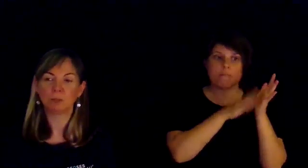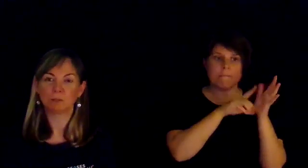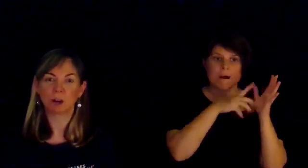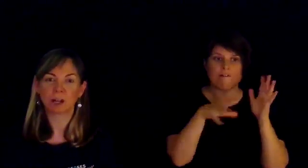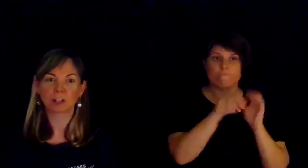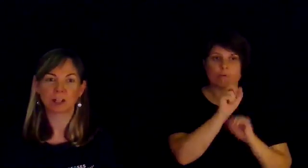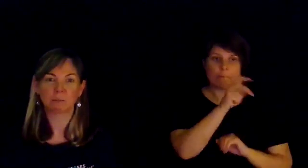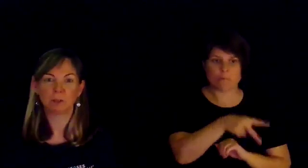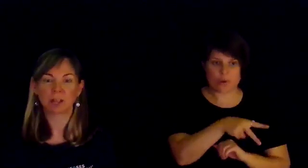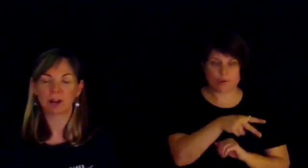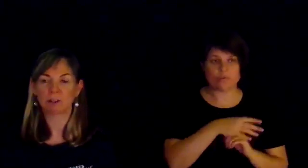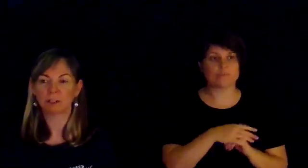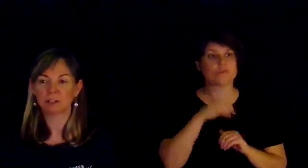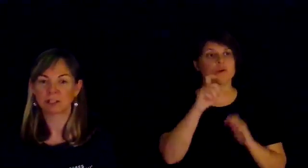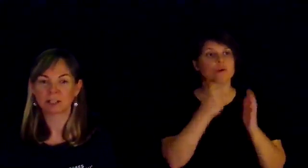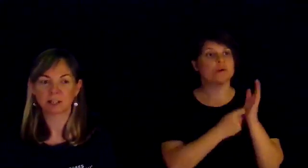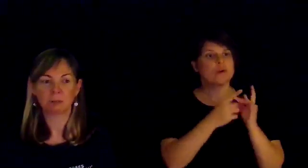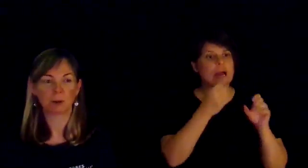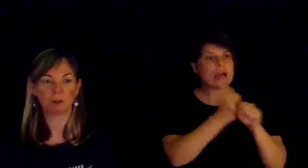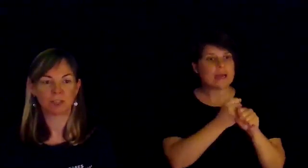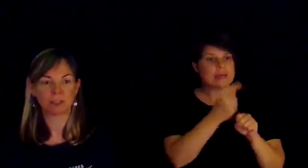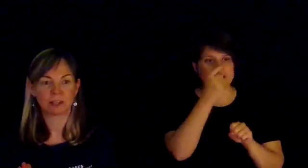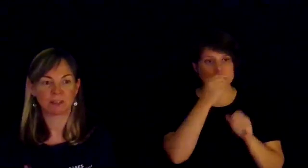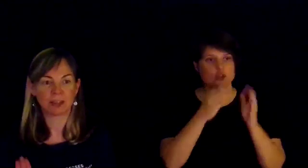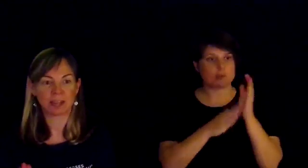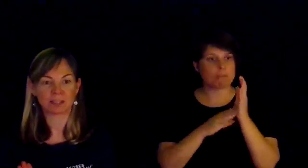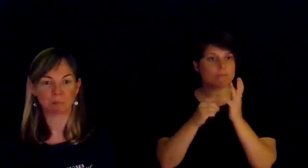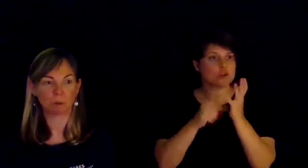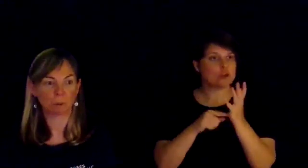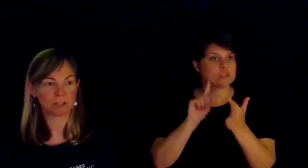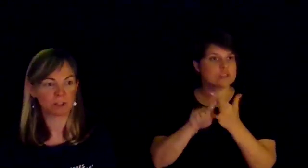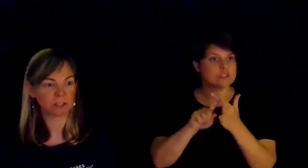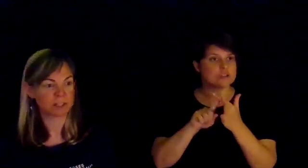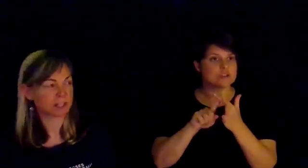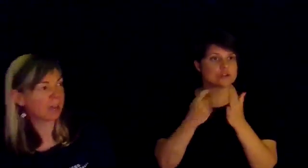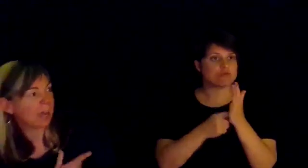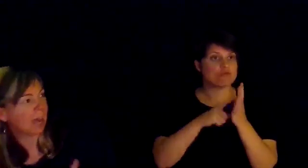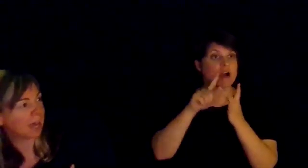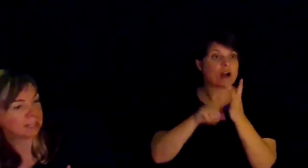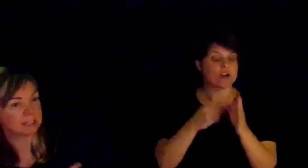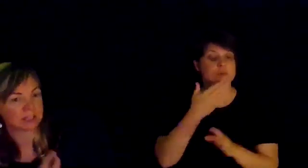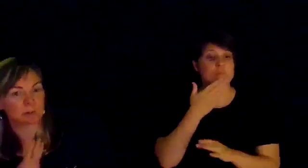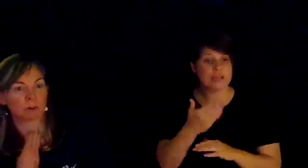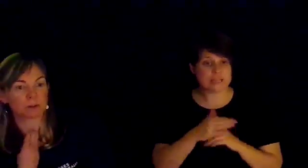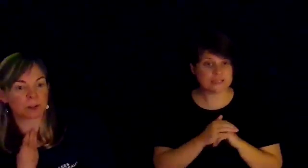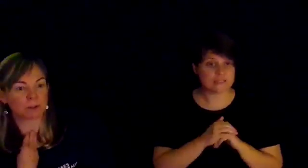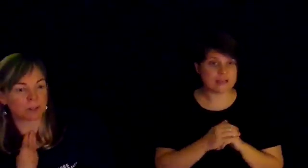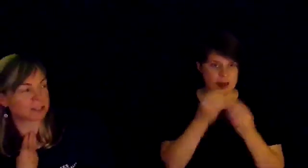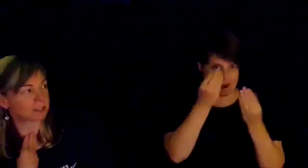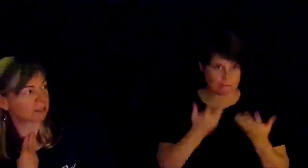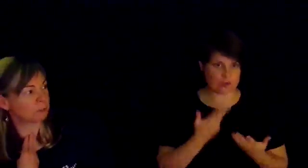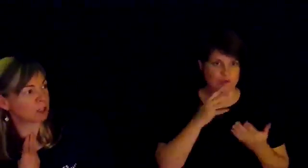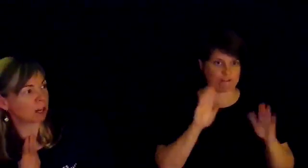can you mute Raj and unmute Karen and just let me know if there's any other hands up or questions. And